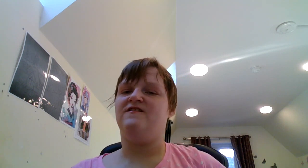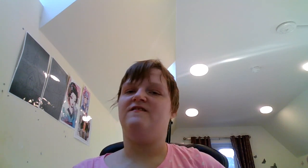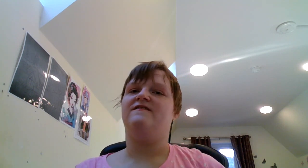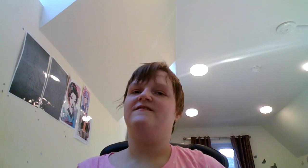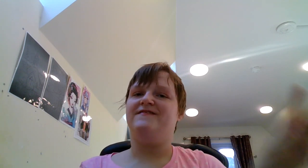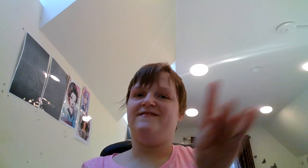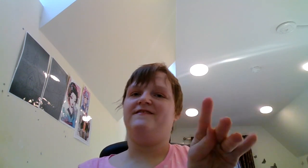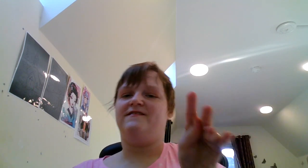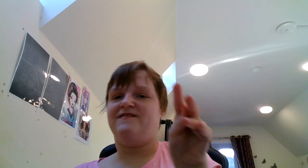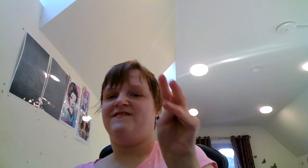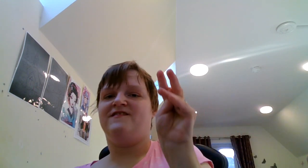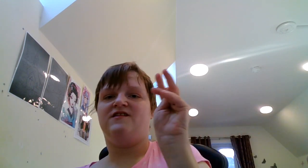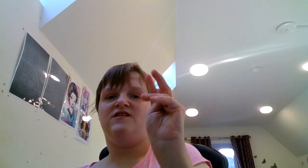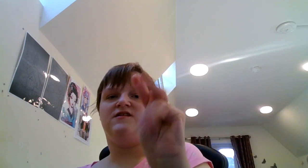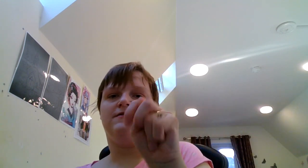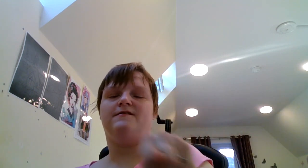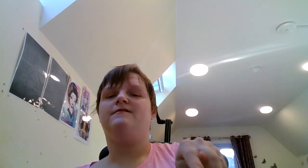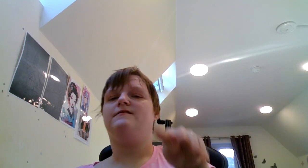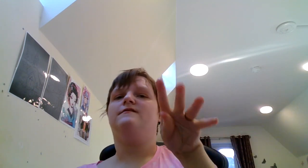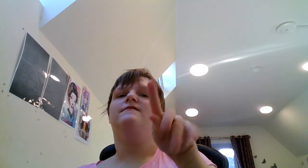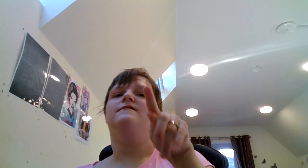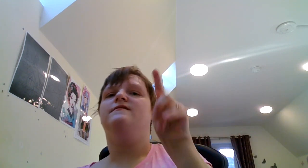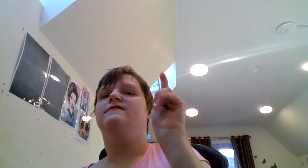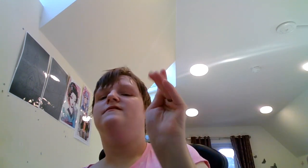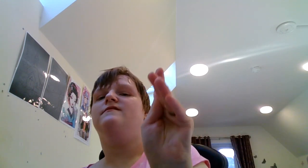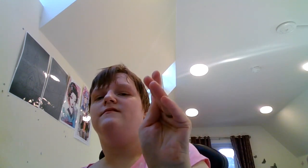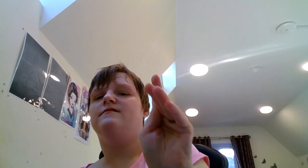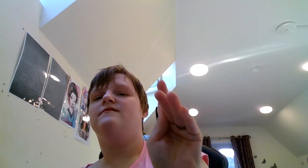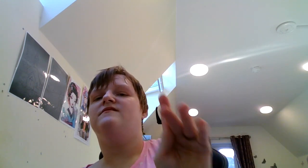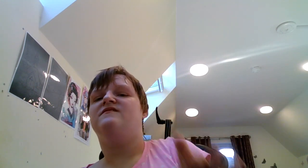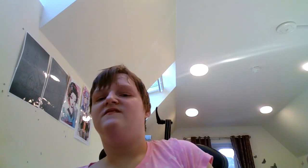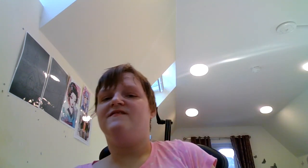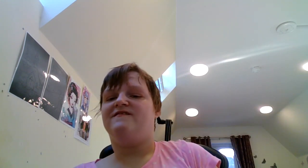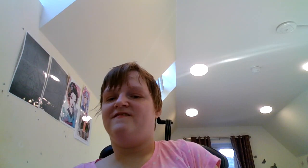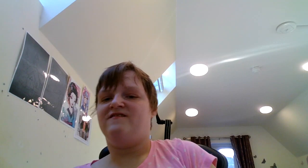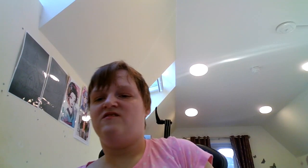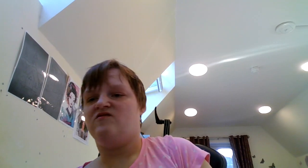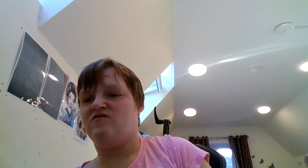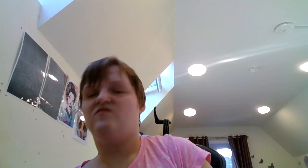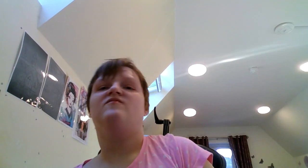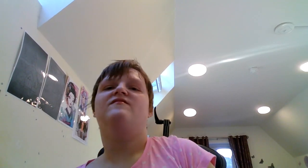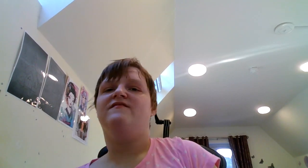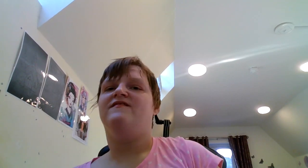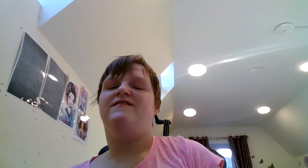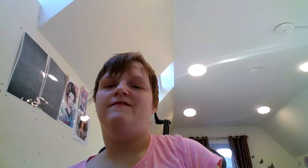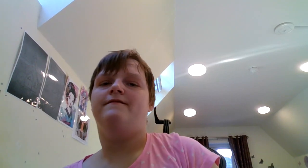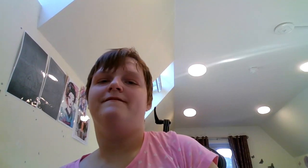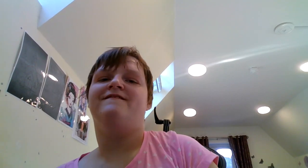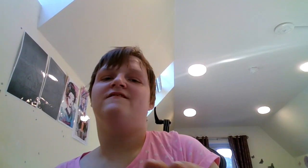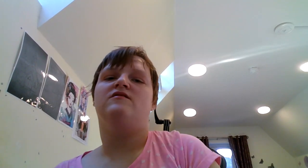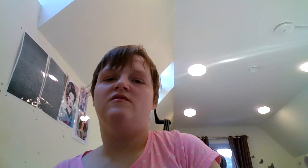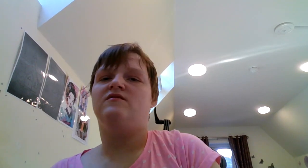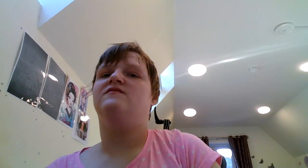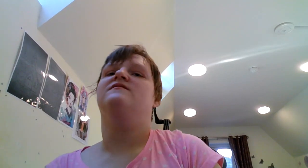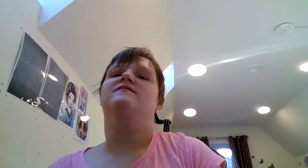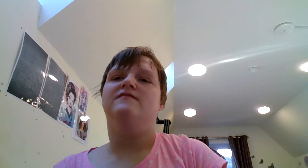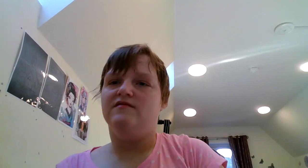two main types, type 1 and type 2. Diabetes mellitus, diabetes, is